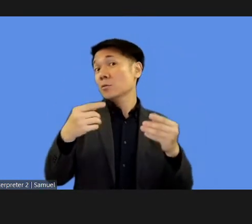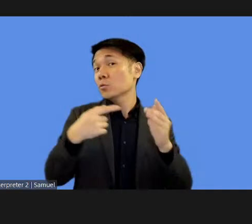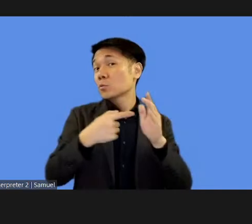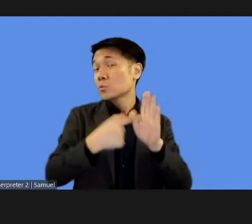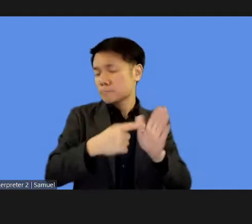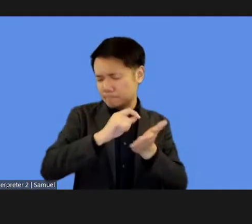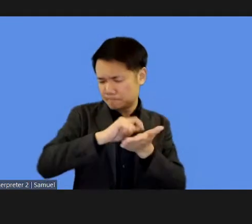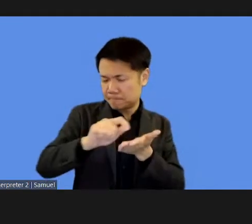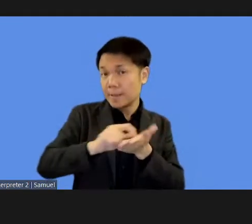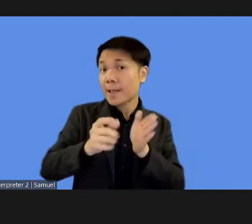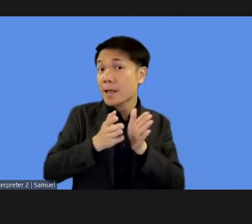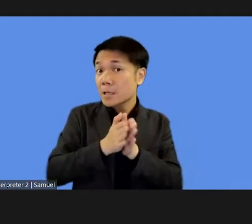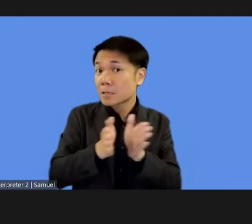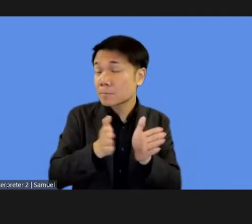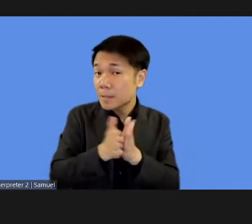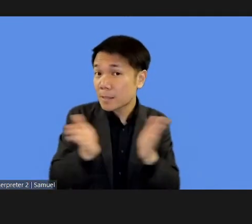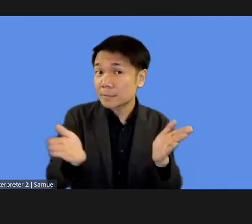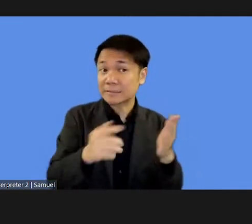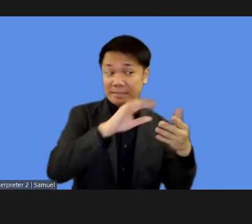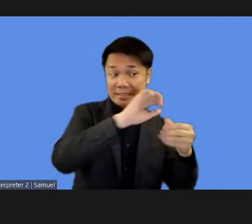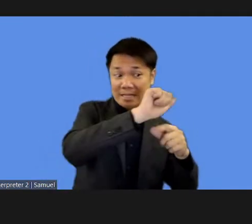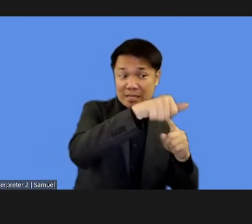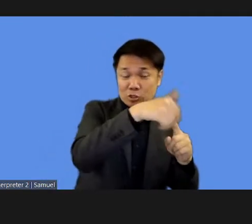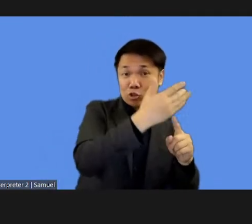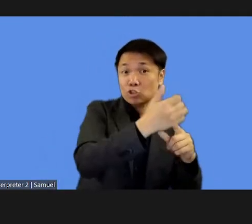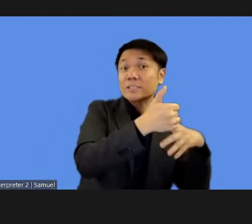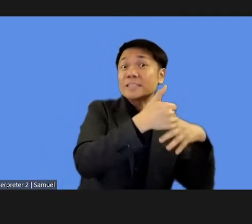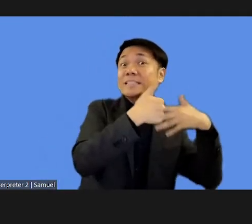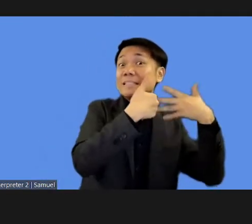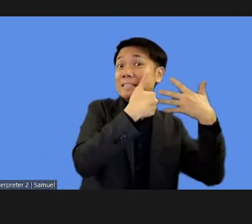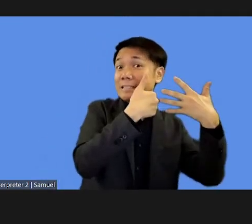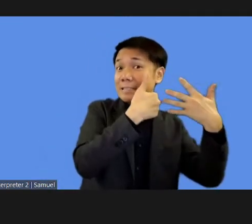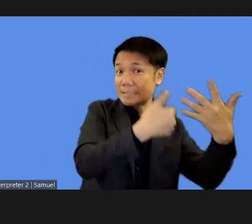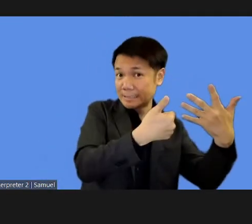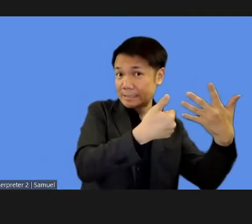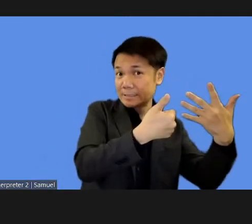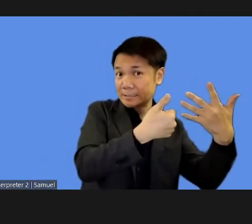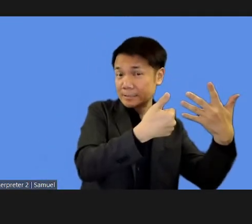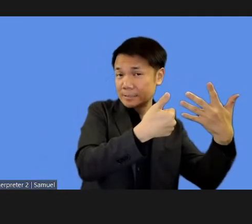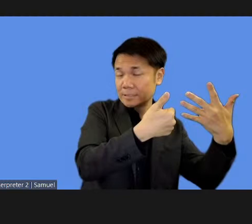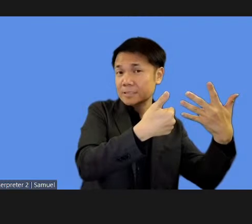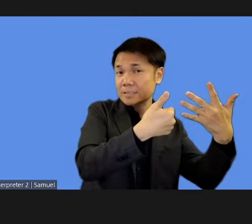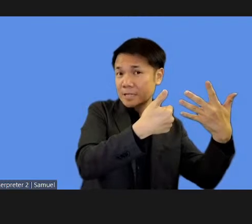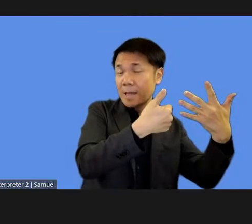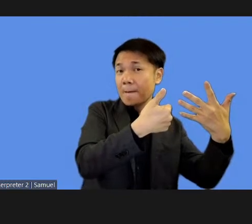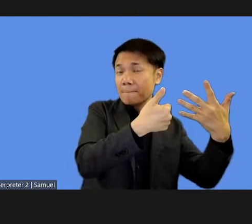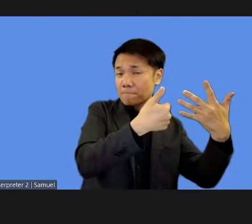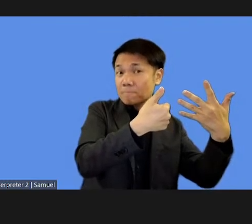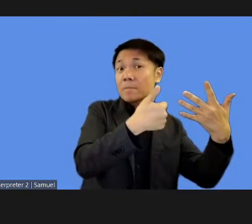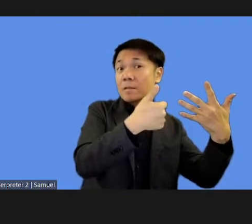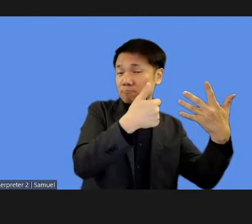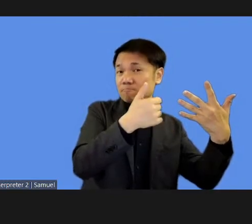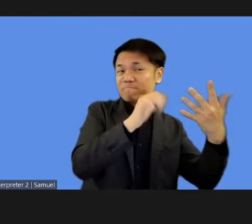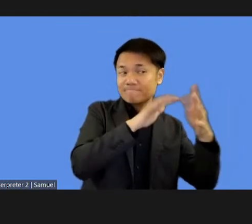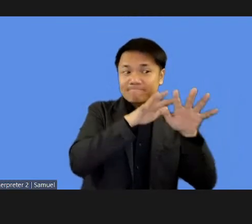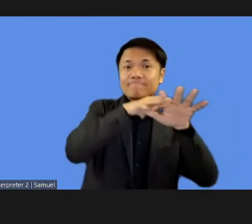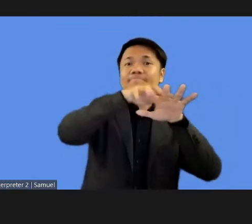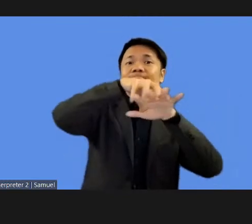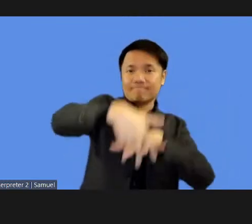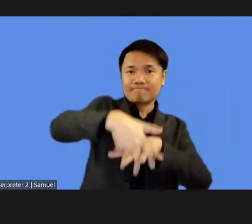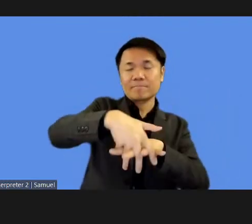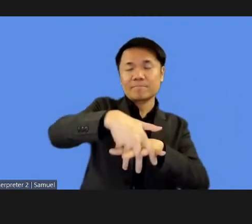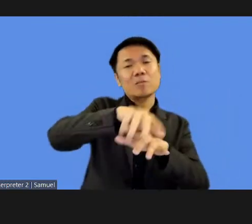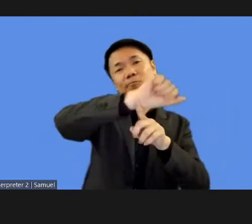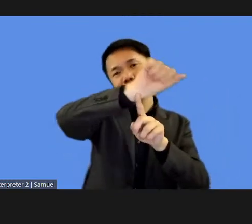showcases how SDG 6 is fitting into the other SDGs. And that's the point also